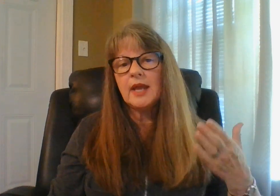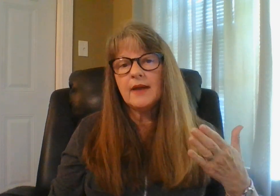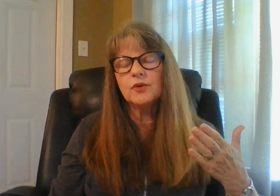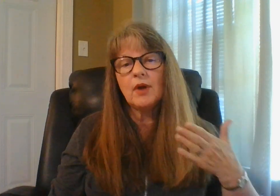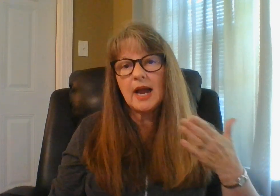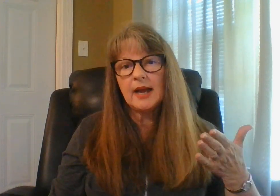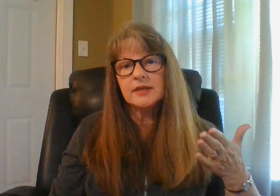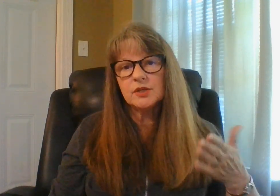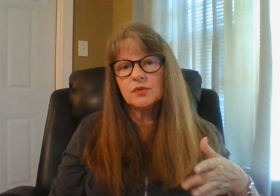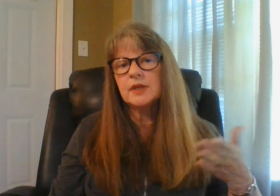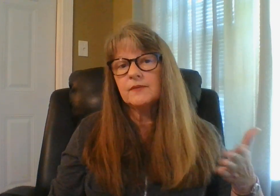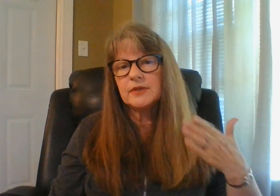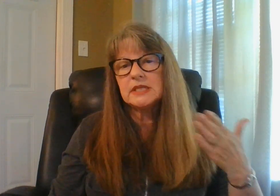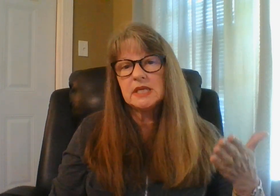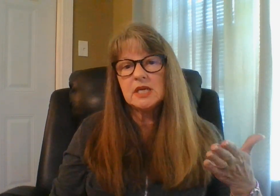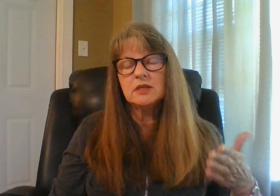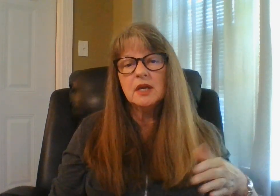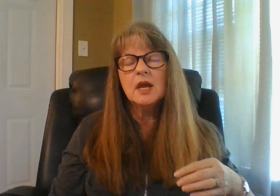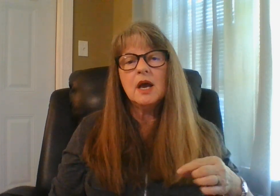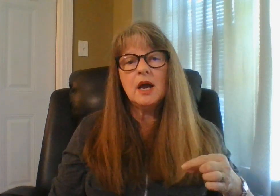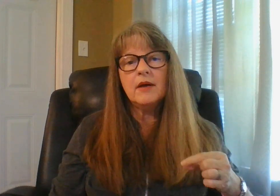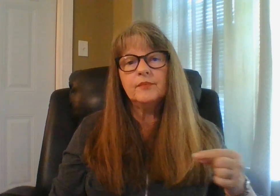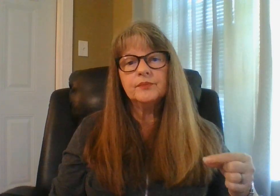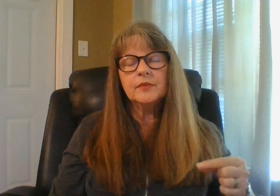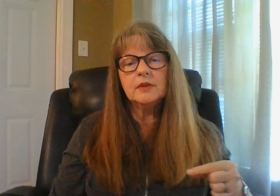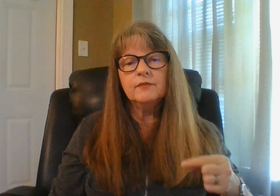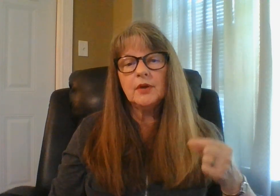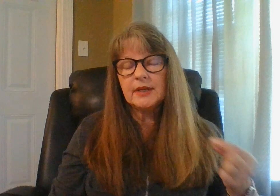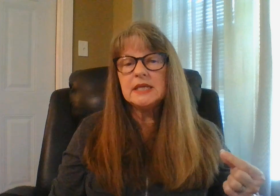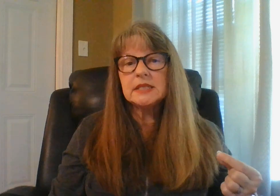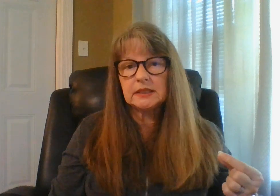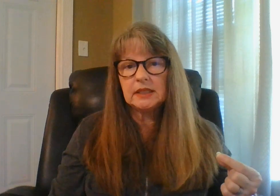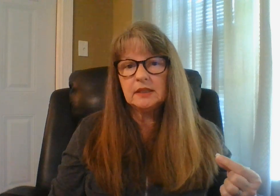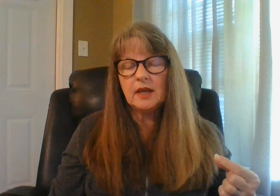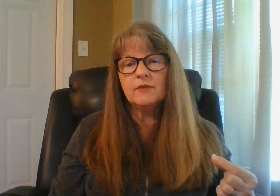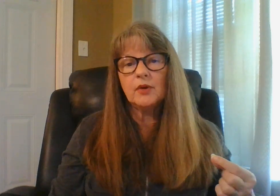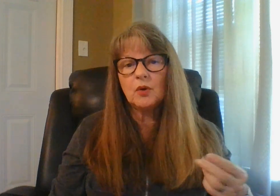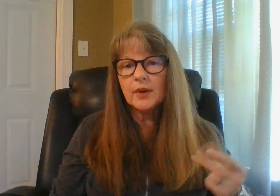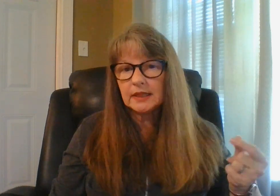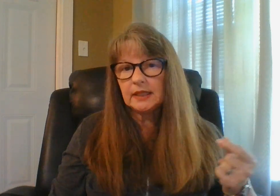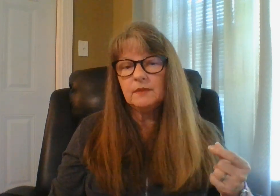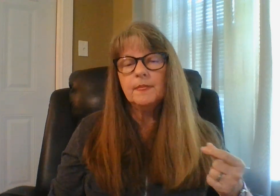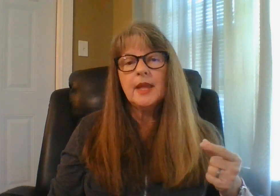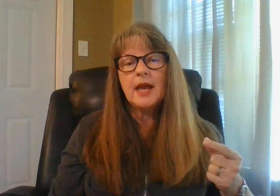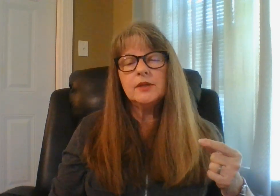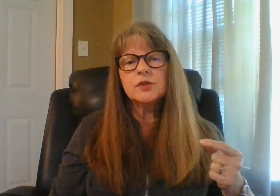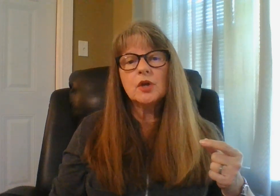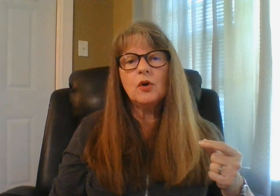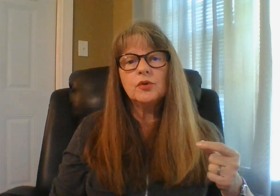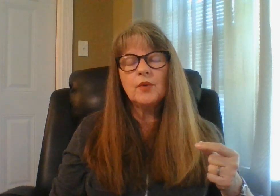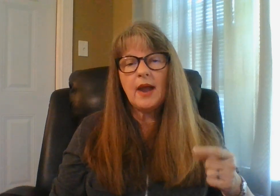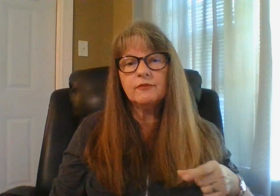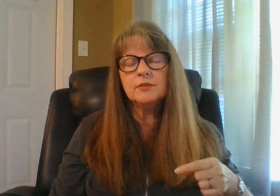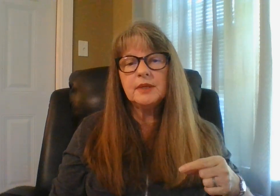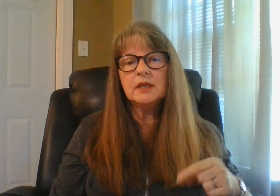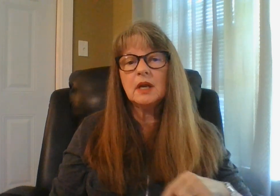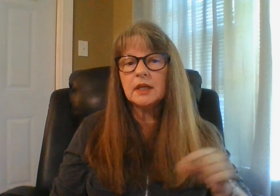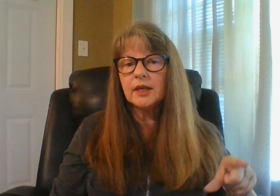have your eyes. And so they get fatigued um, very easily and very quickly. And so you have to be